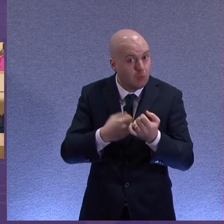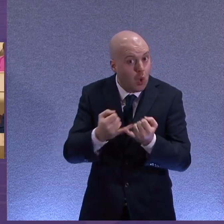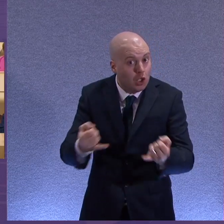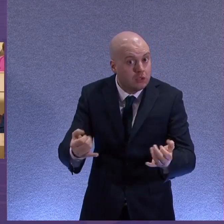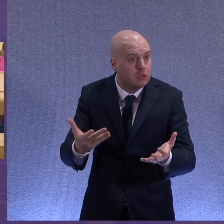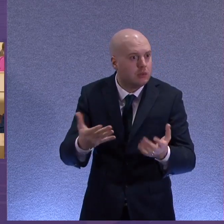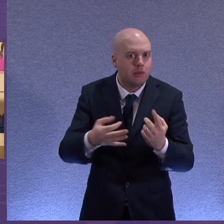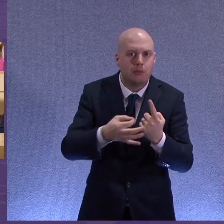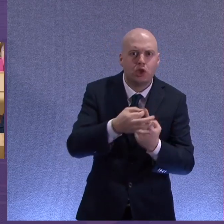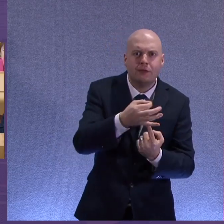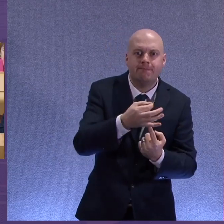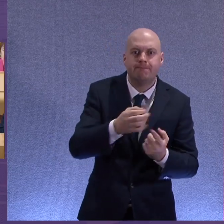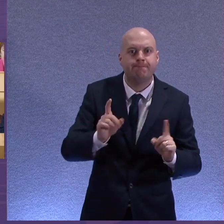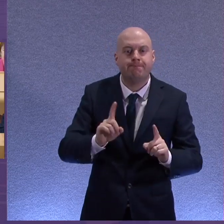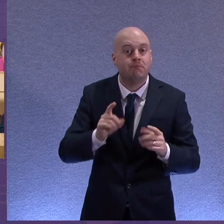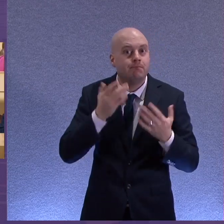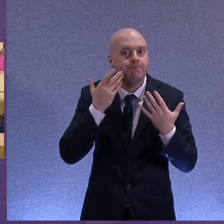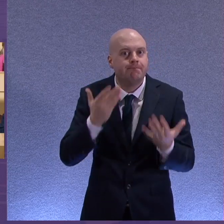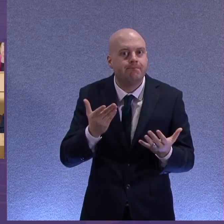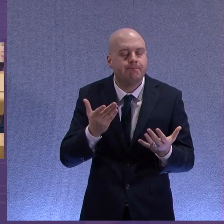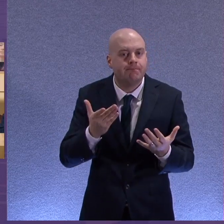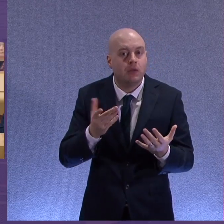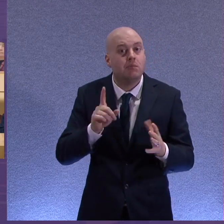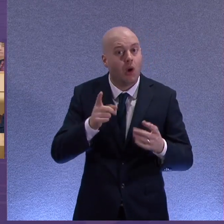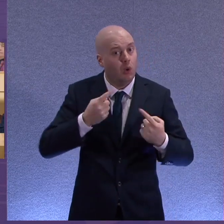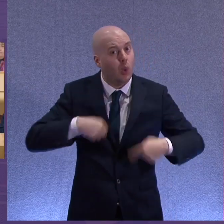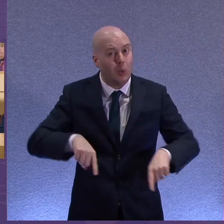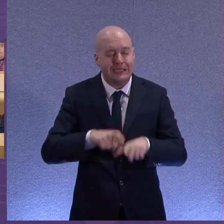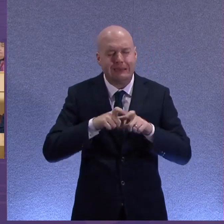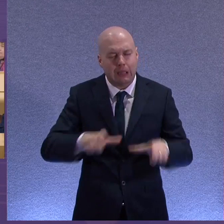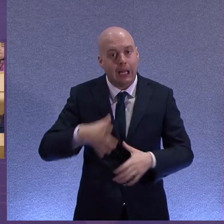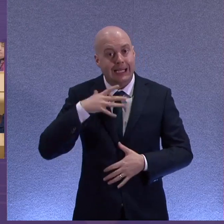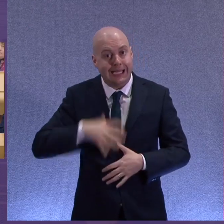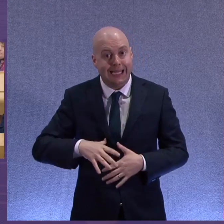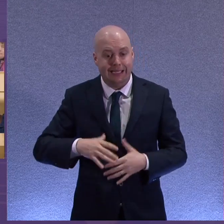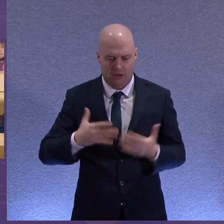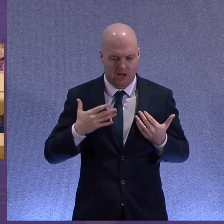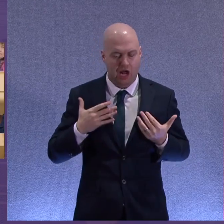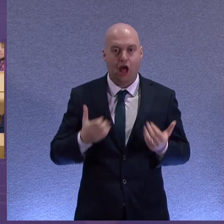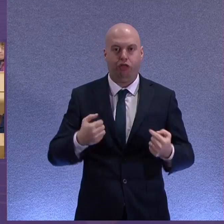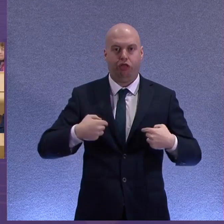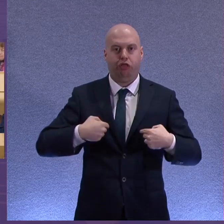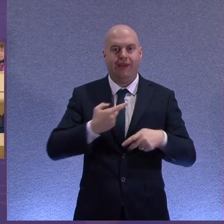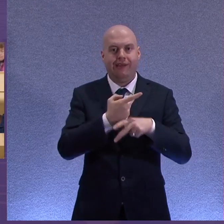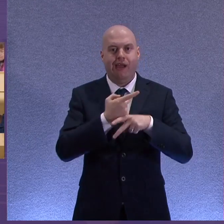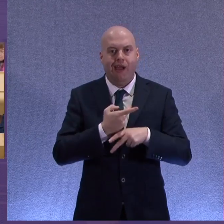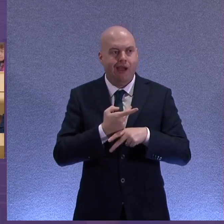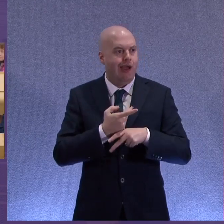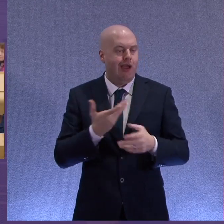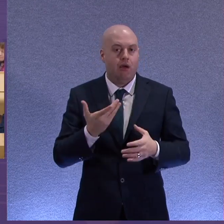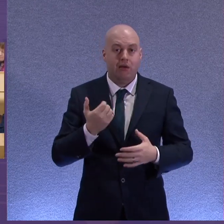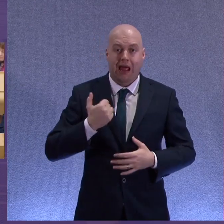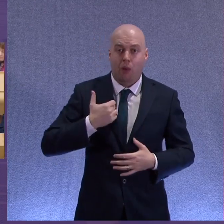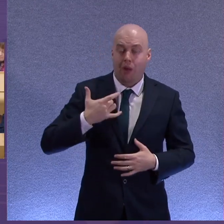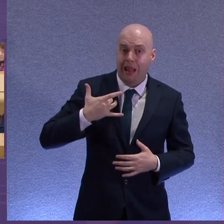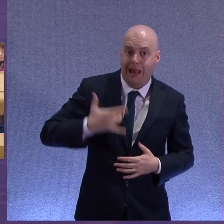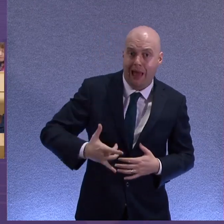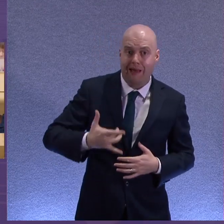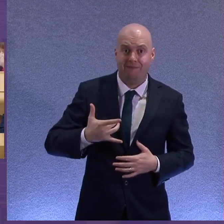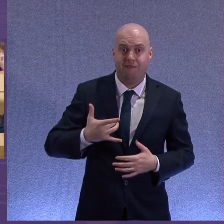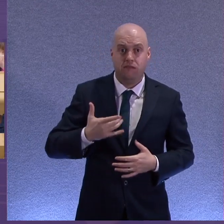be reliant for our health, for our safety, some even for our lives, on their